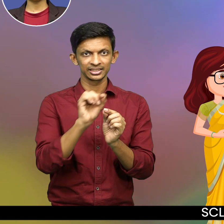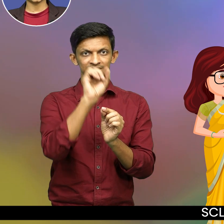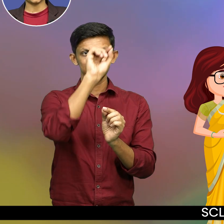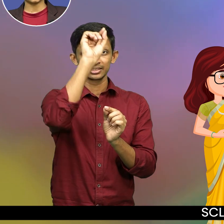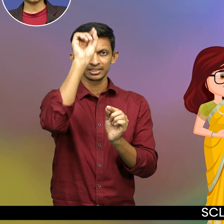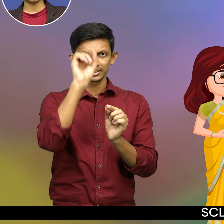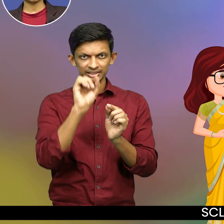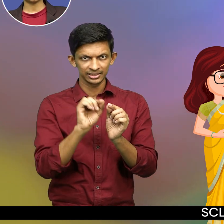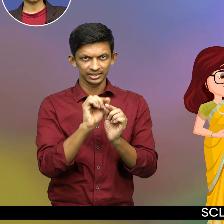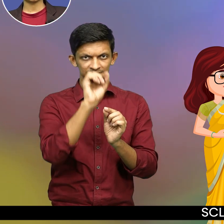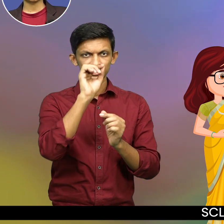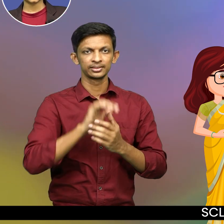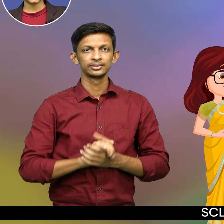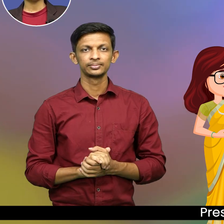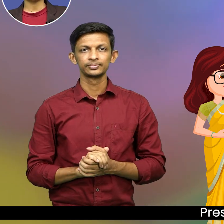Sclerenchyma,